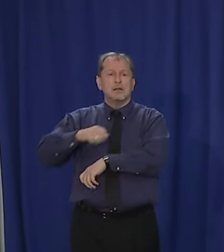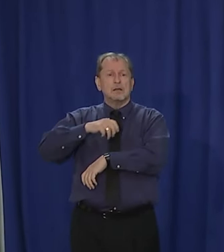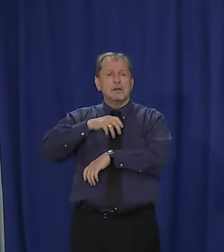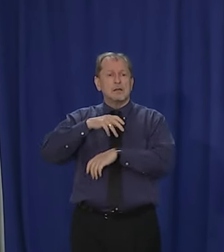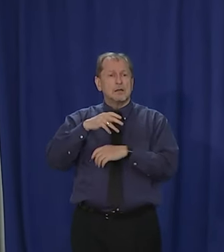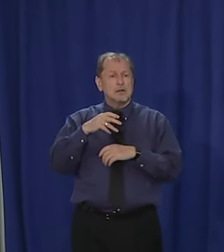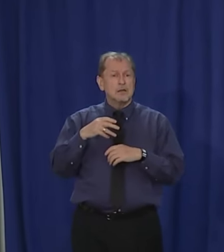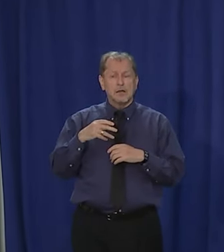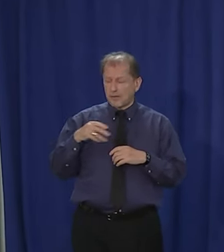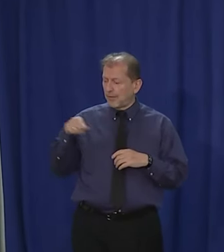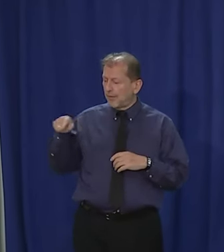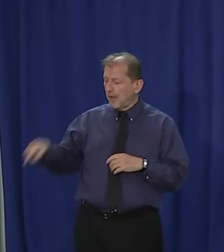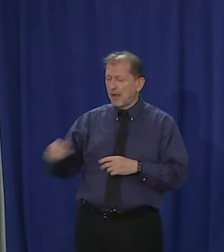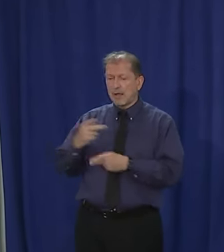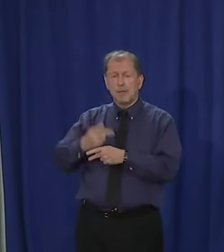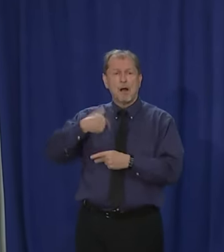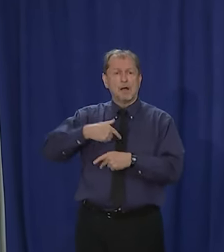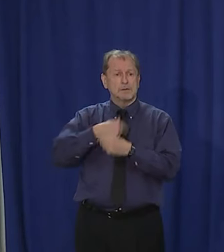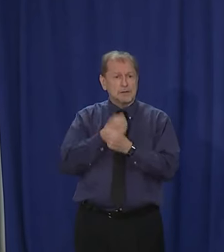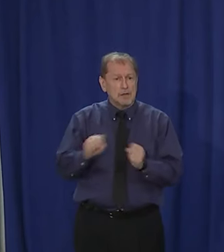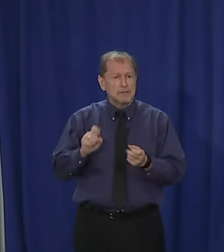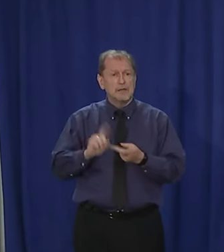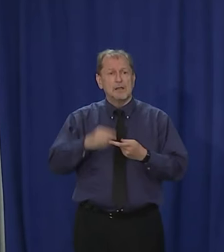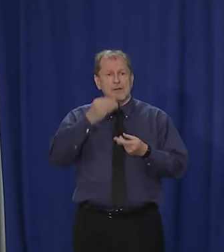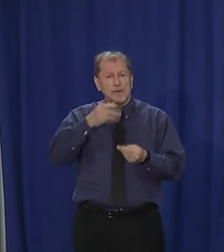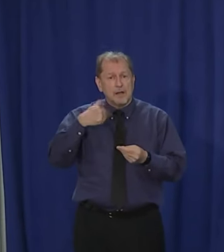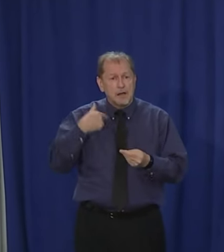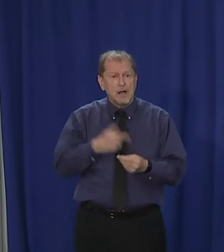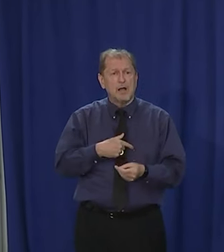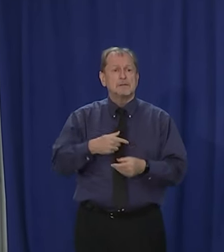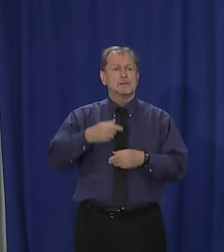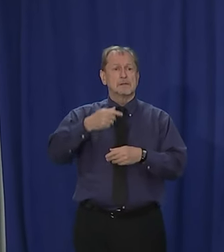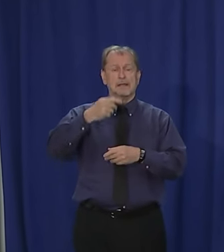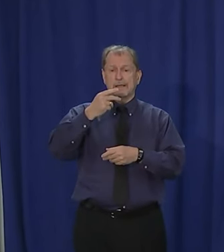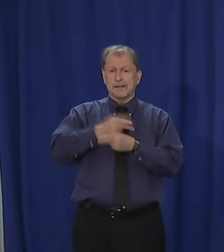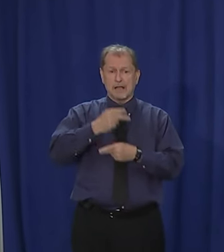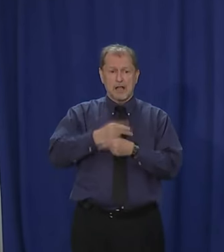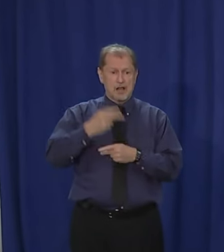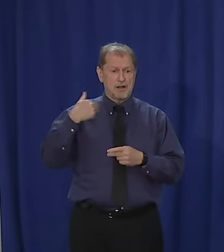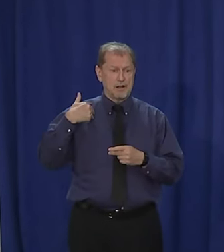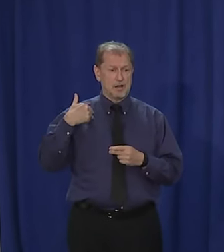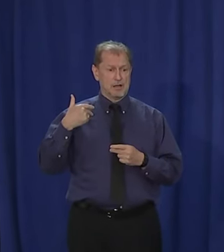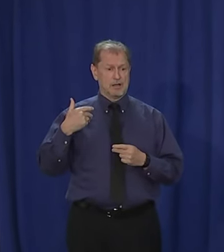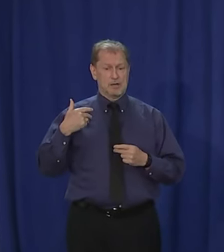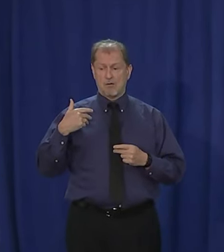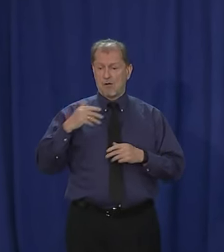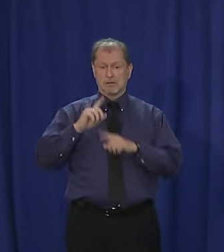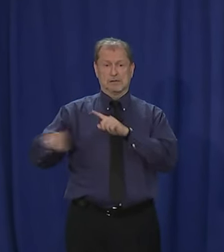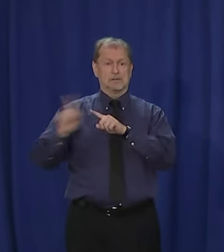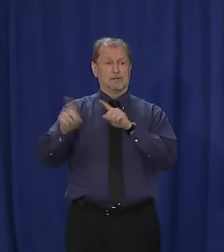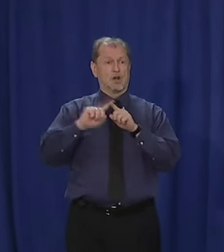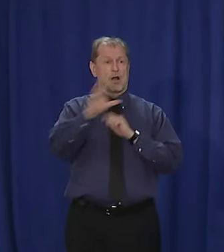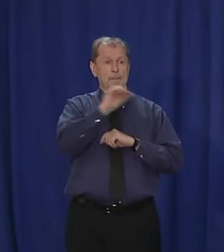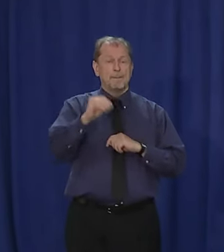safe, the ones that feed us, provide shelter for us across all industries.